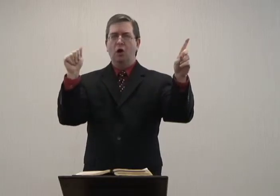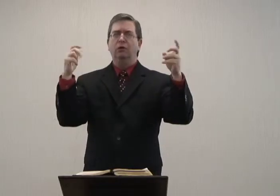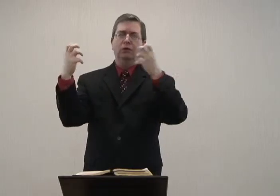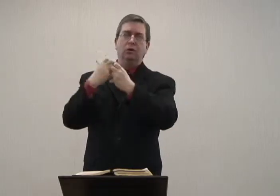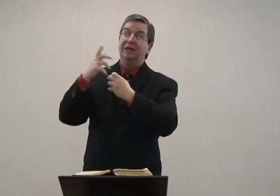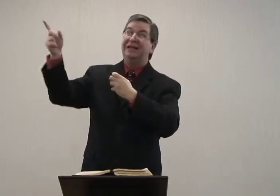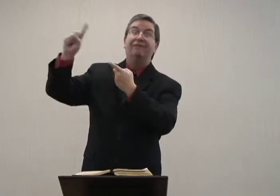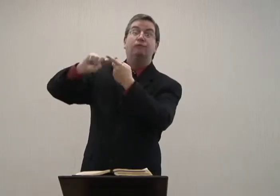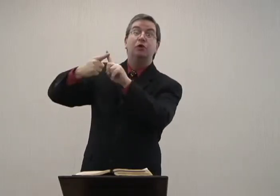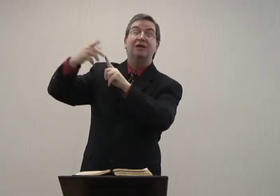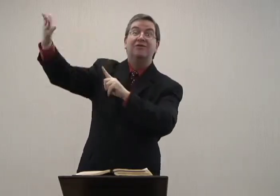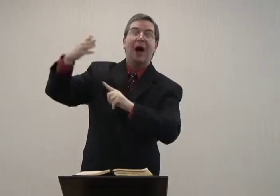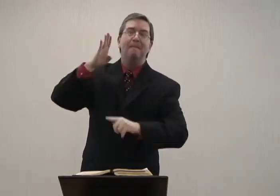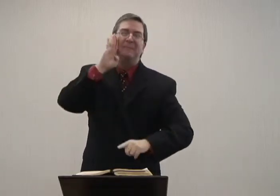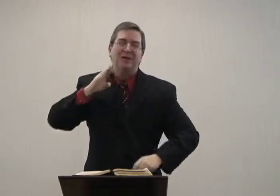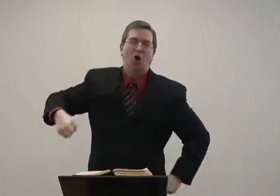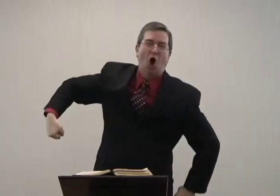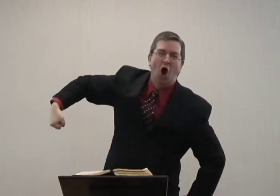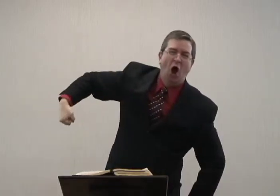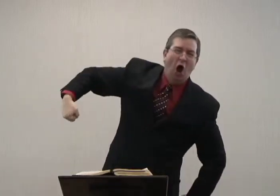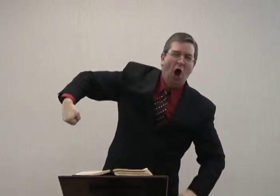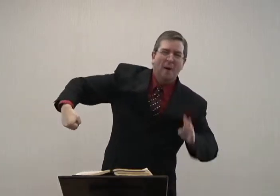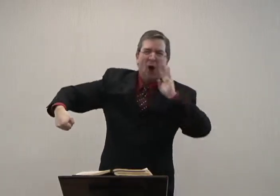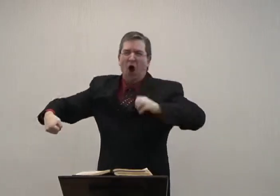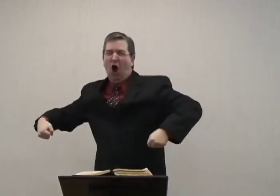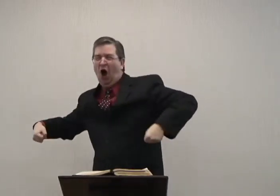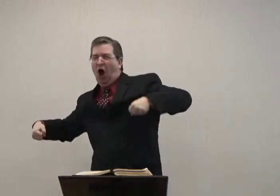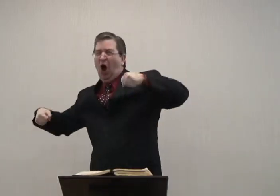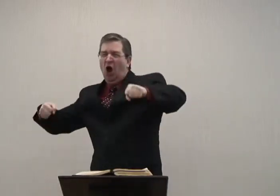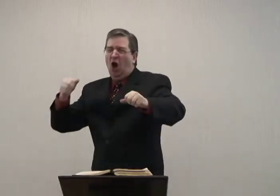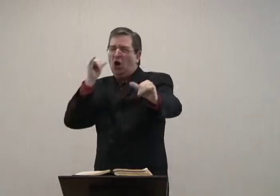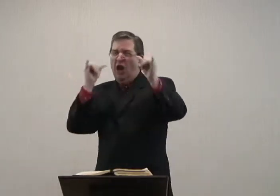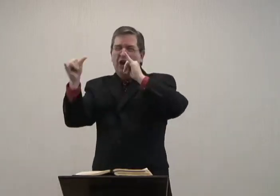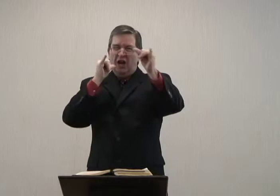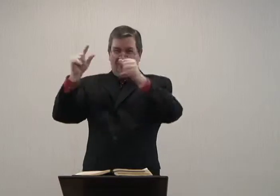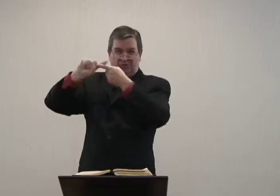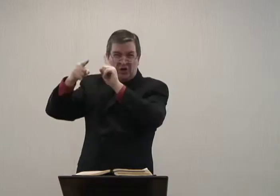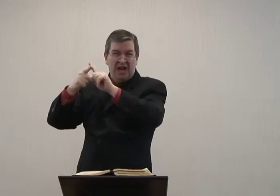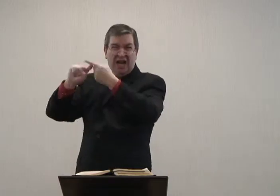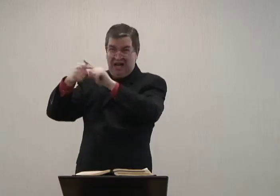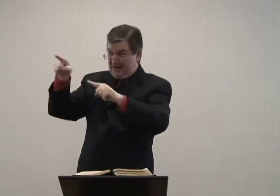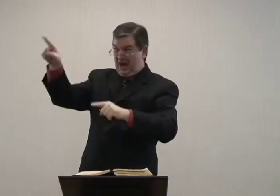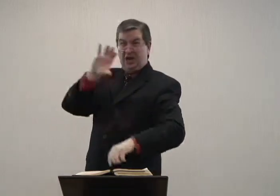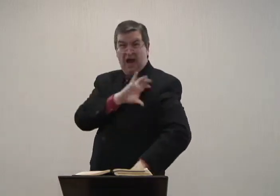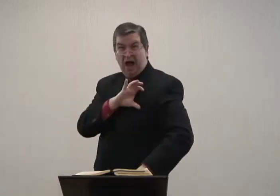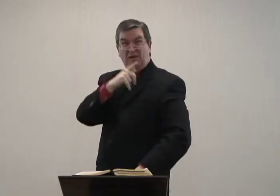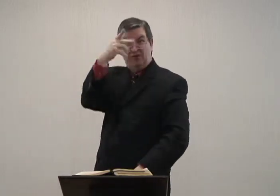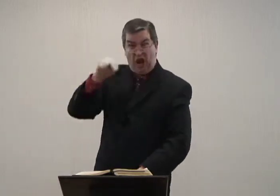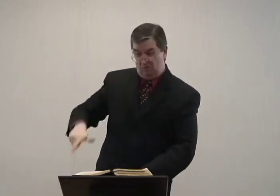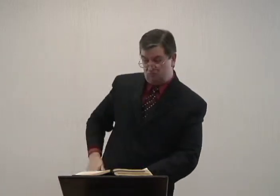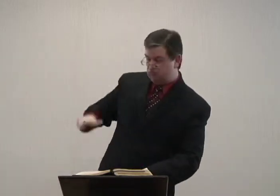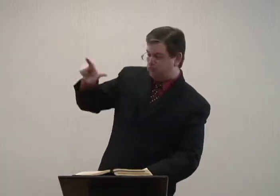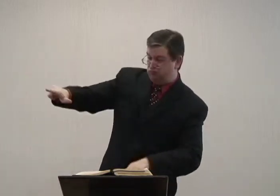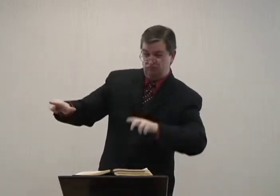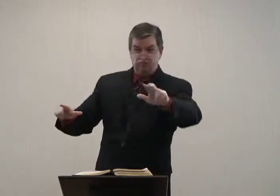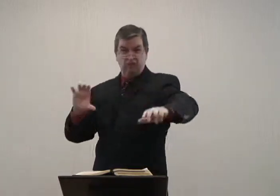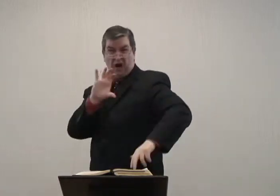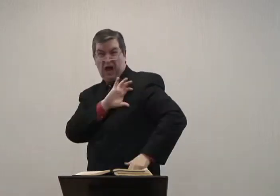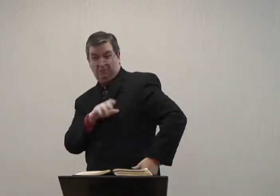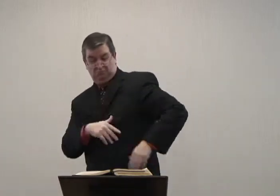The roommate, they were a car. He's his friend, they got some beer, and